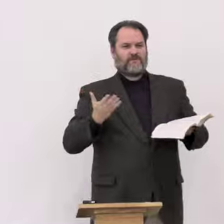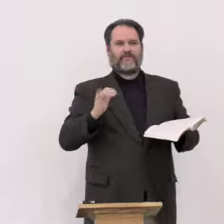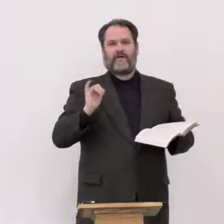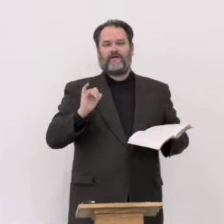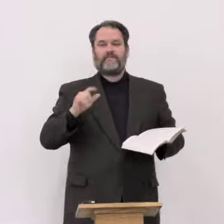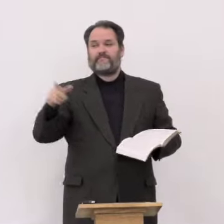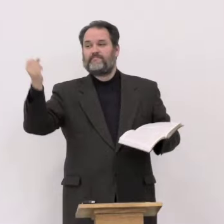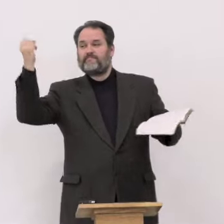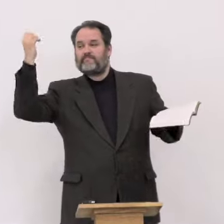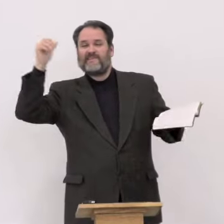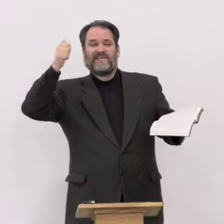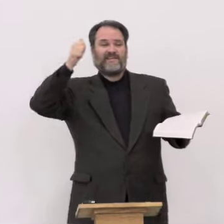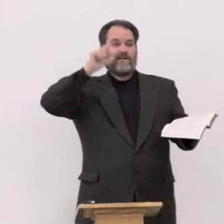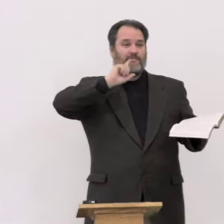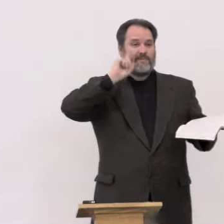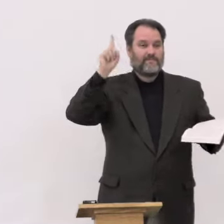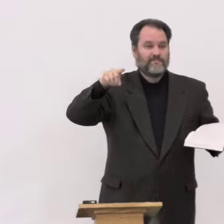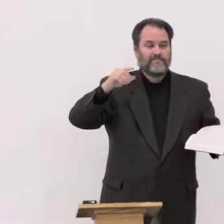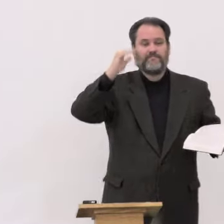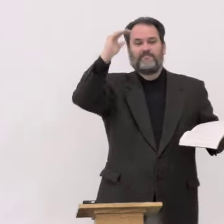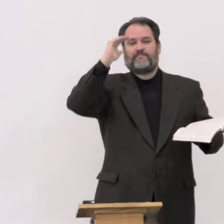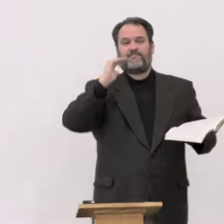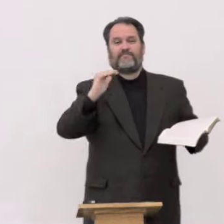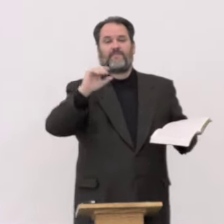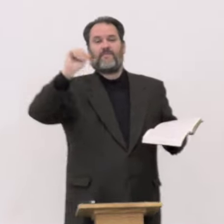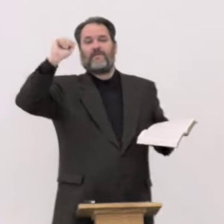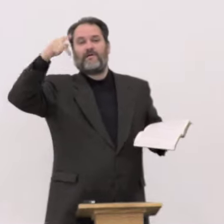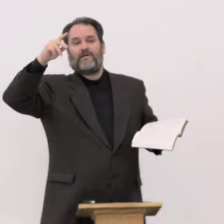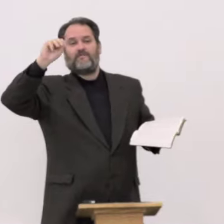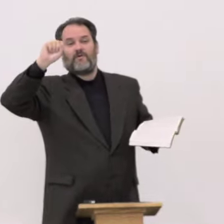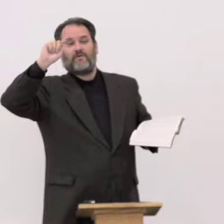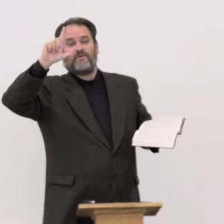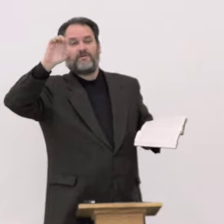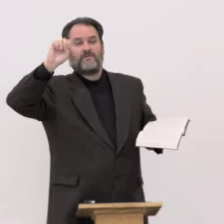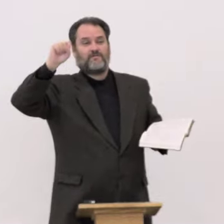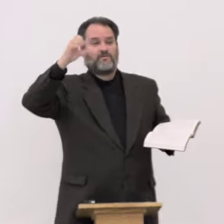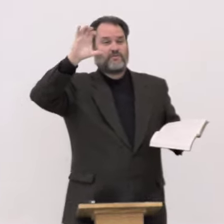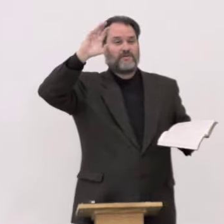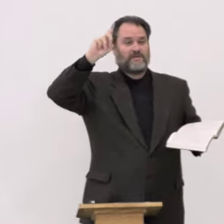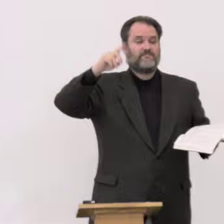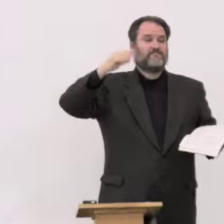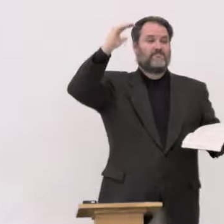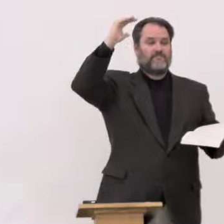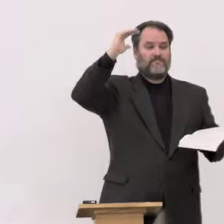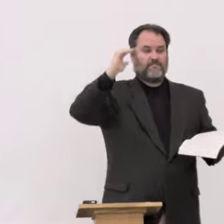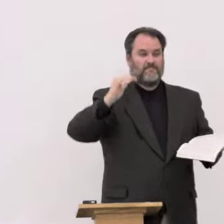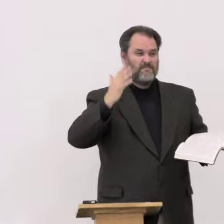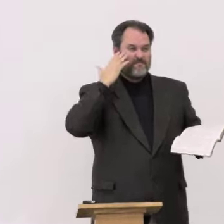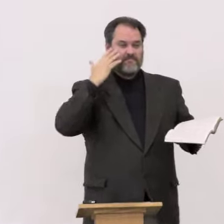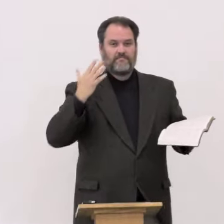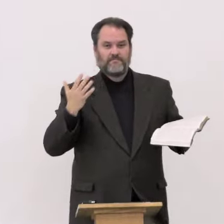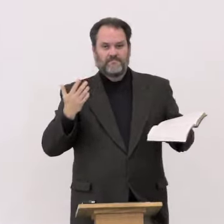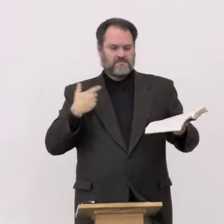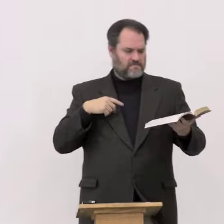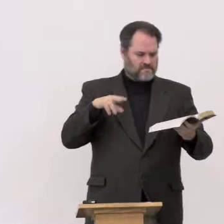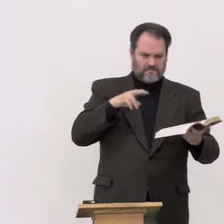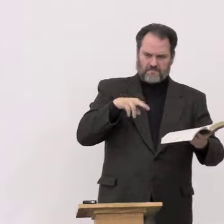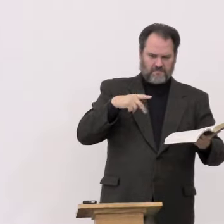Like, how do we do stuff? Like, we usually, say the Ten Commandments and the Apostles'